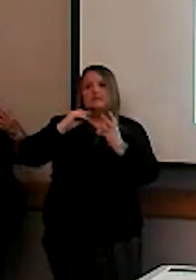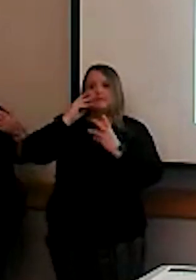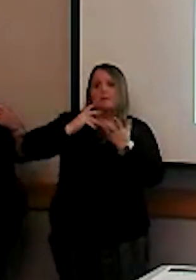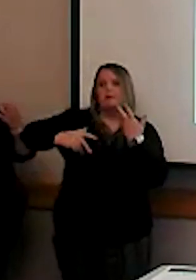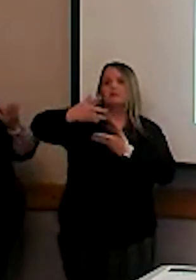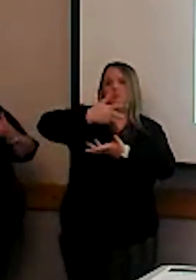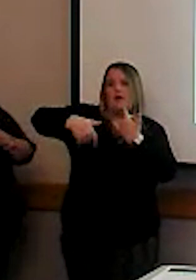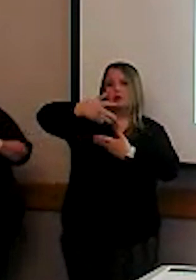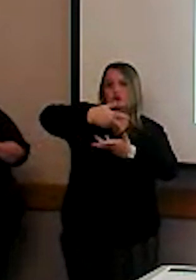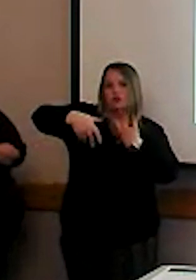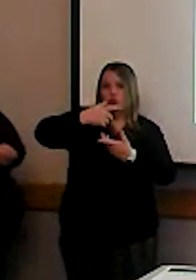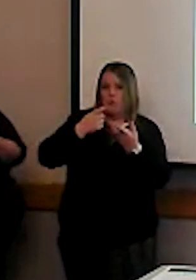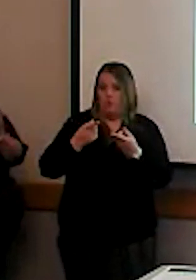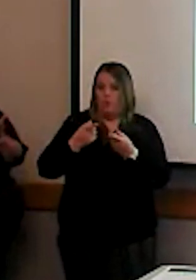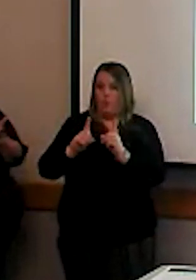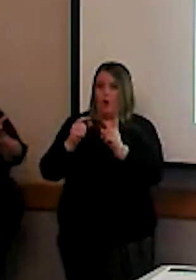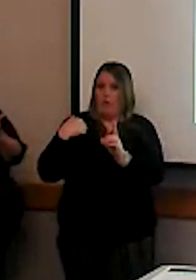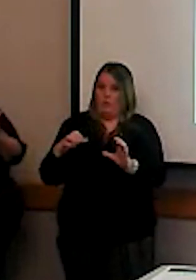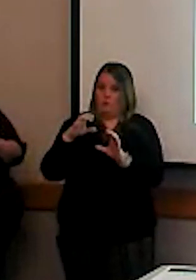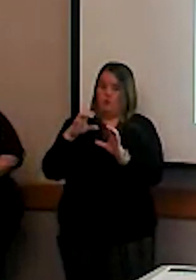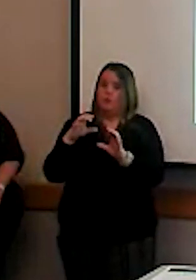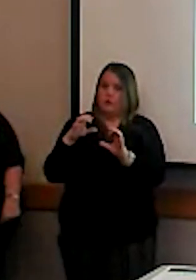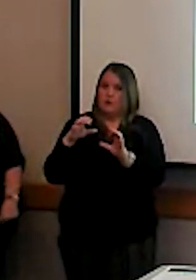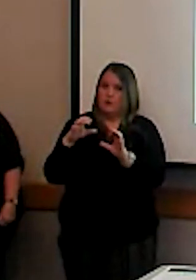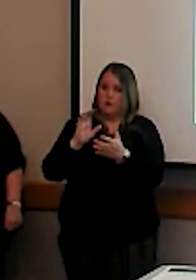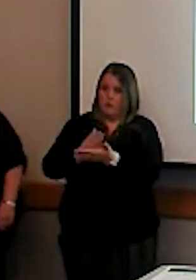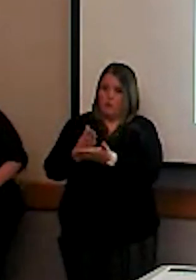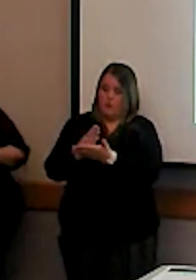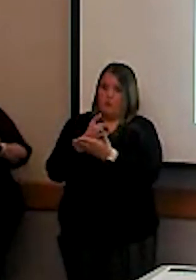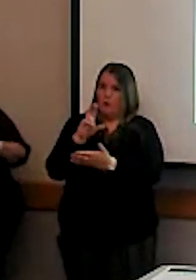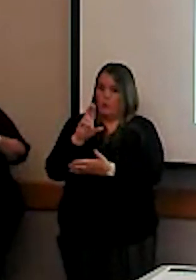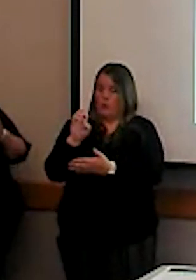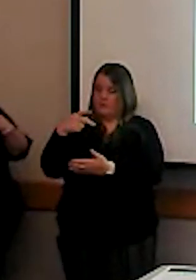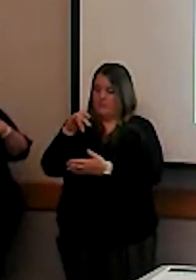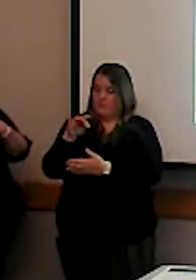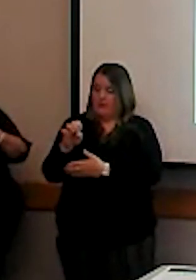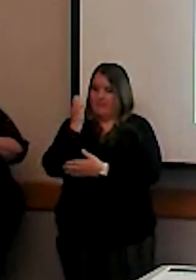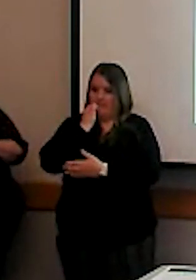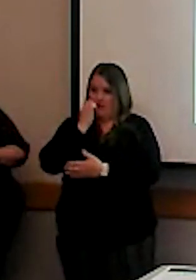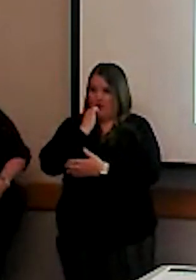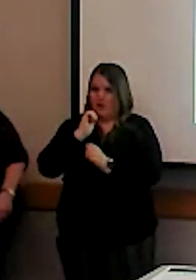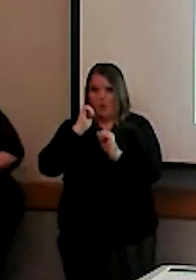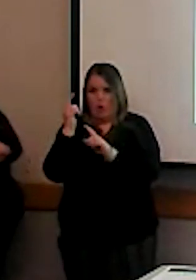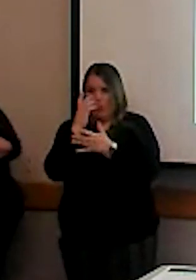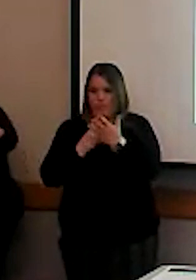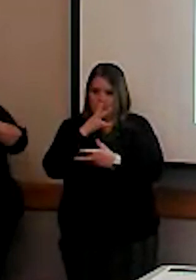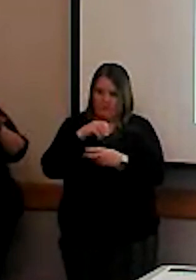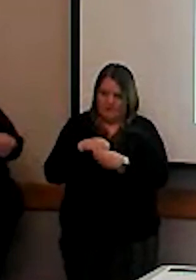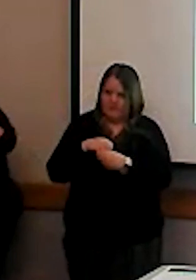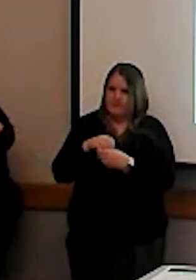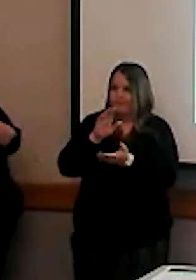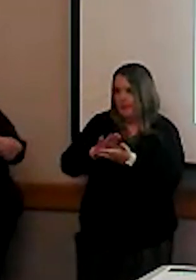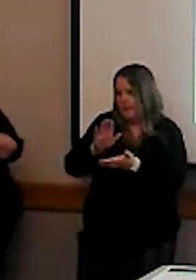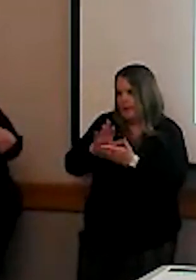social interaction while we're doing our recipe of the day and all the pieces that go with it, like Jacqui said,